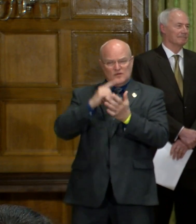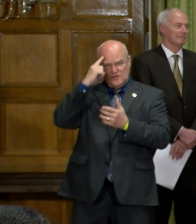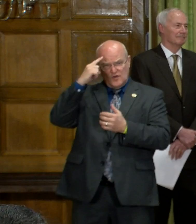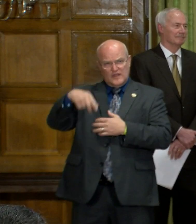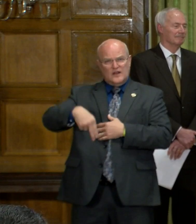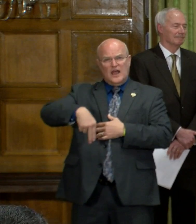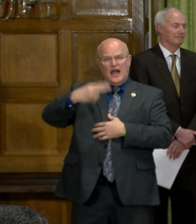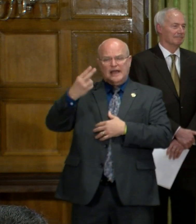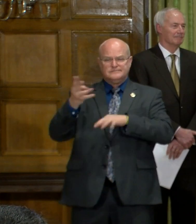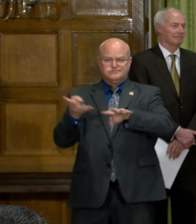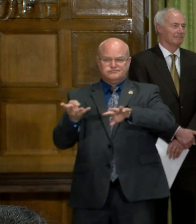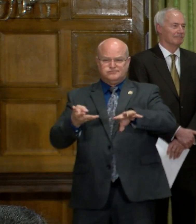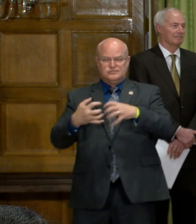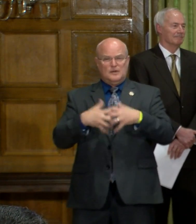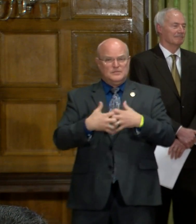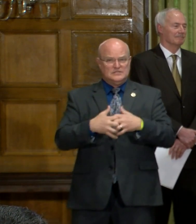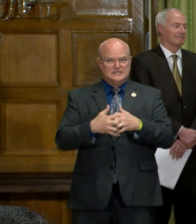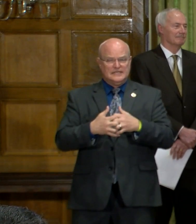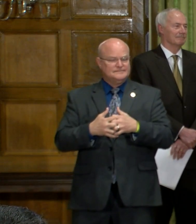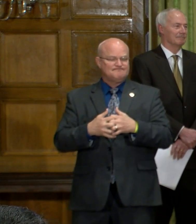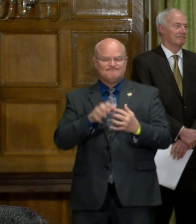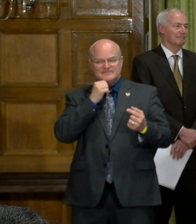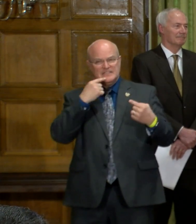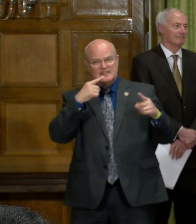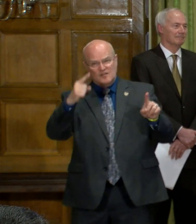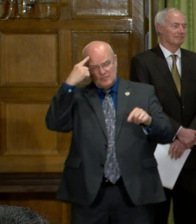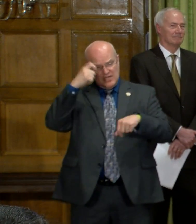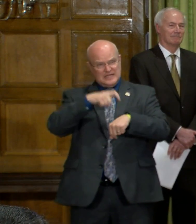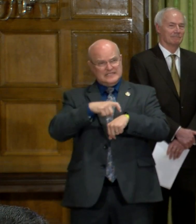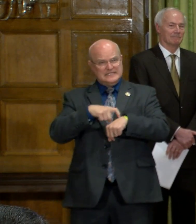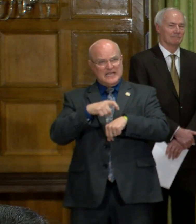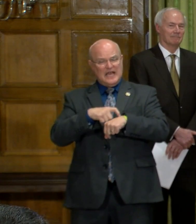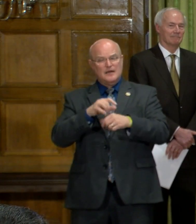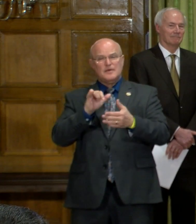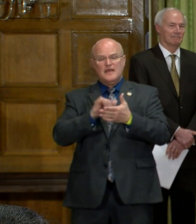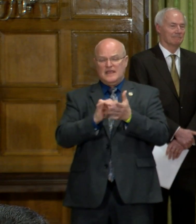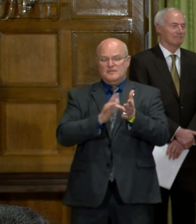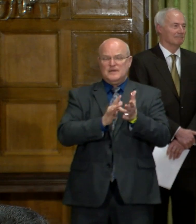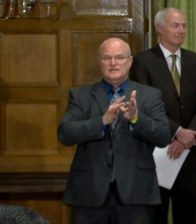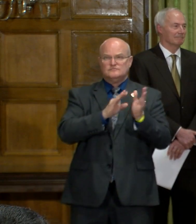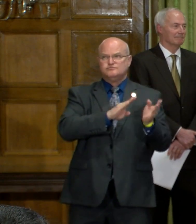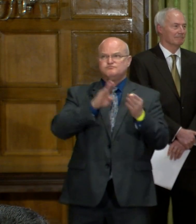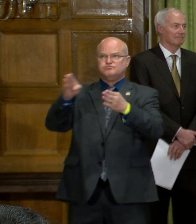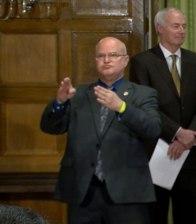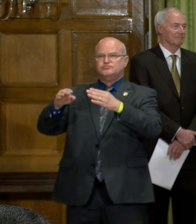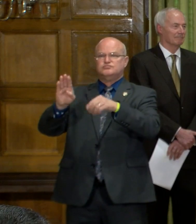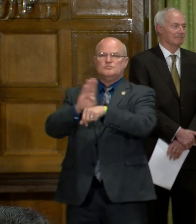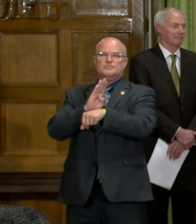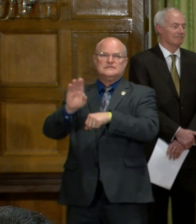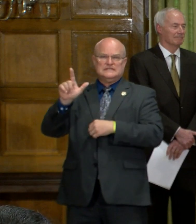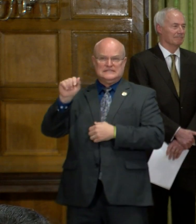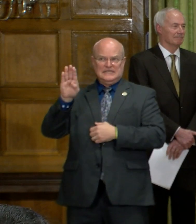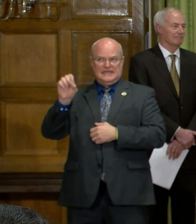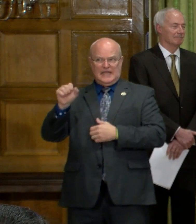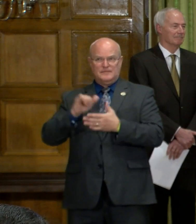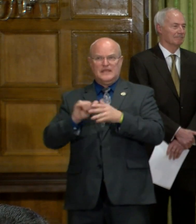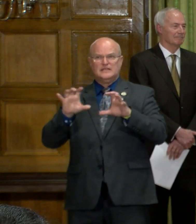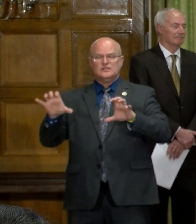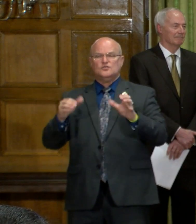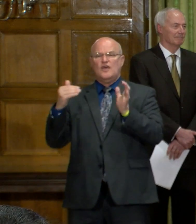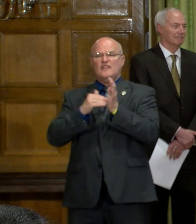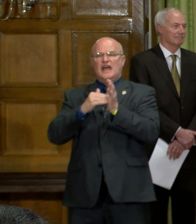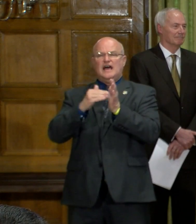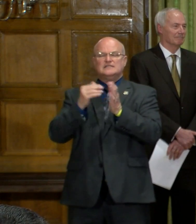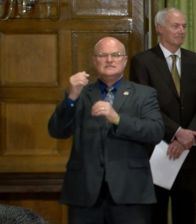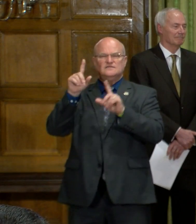throughput machine, and were unsuccessful because at the time those reagents were all going to the big commercial labs that can do thousands